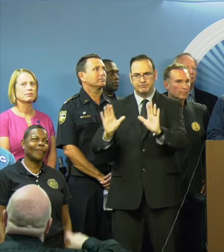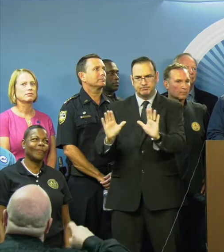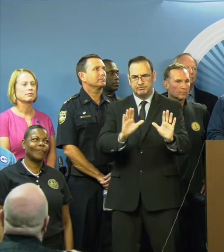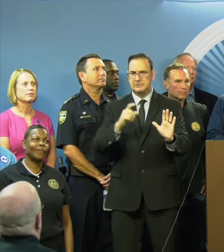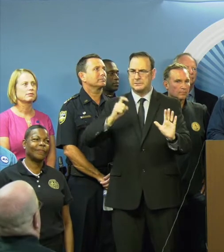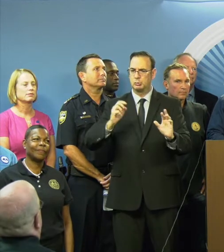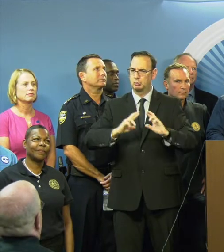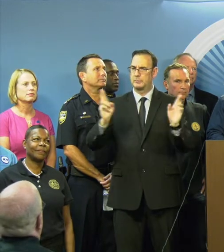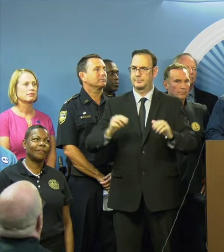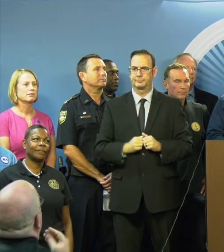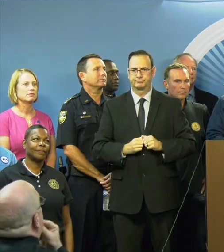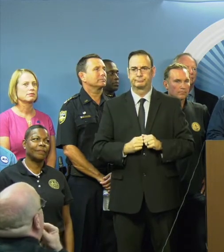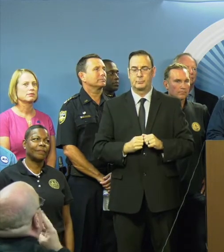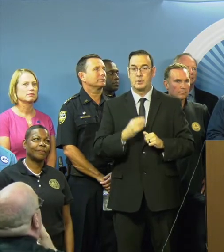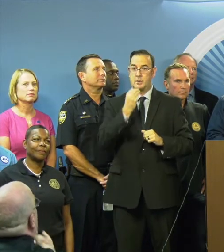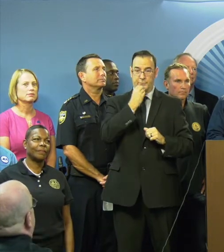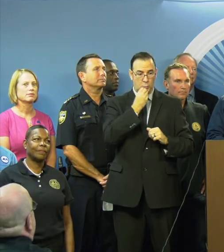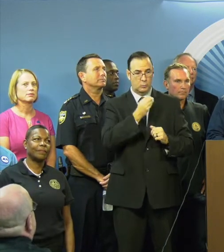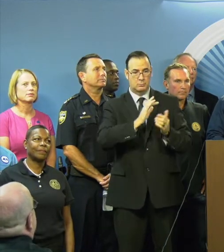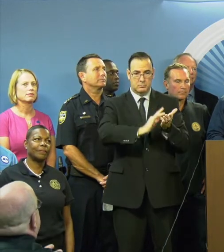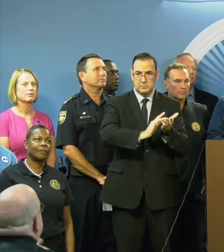prepared with food, water, medicine